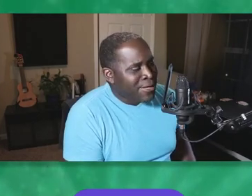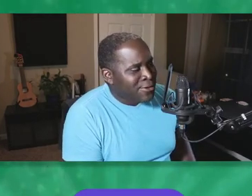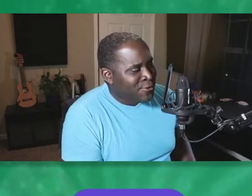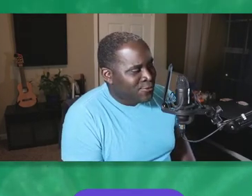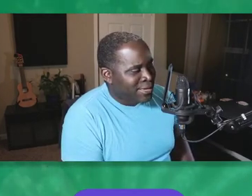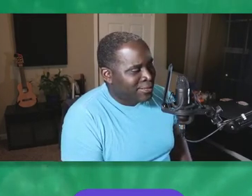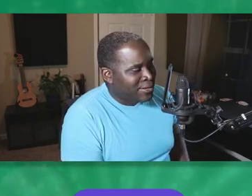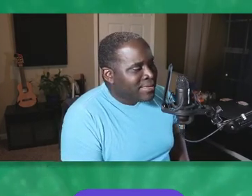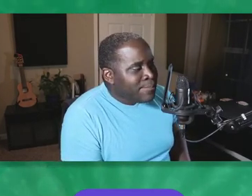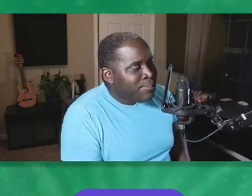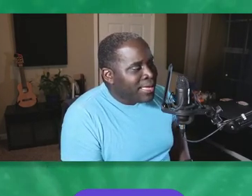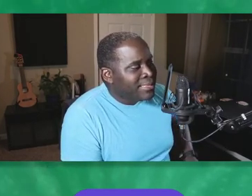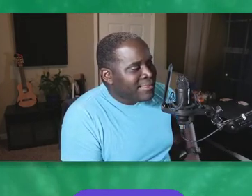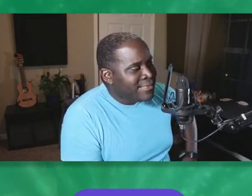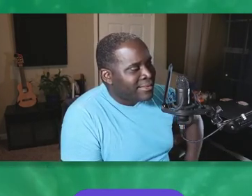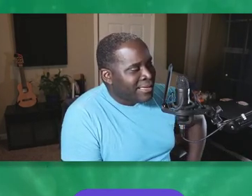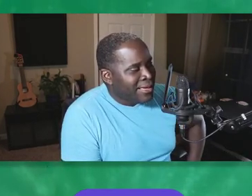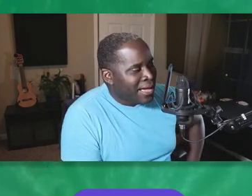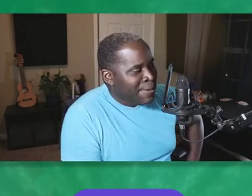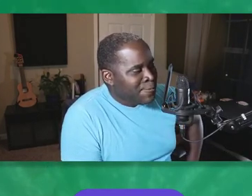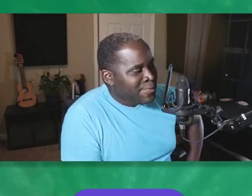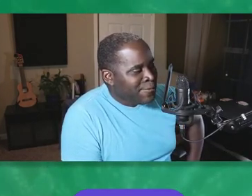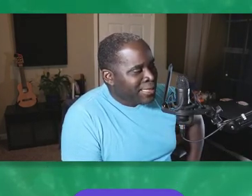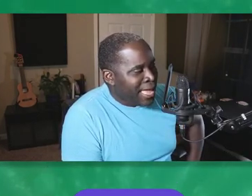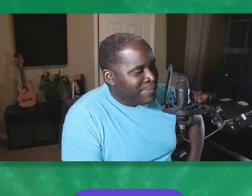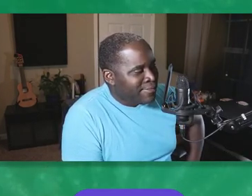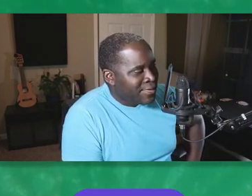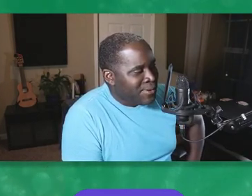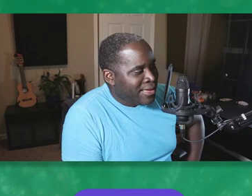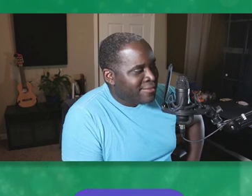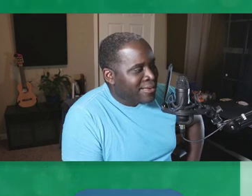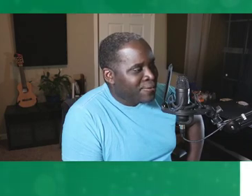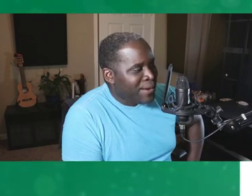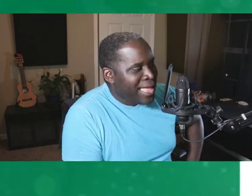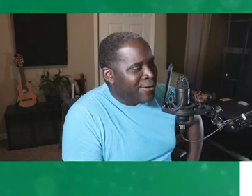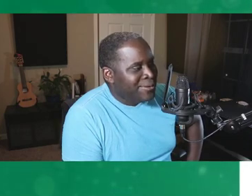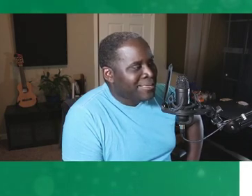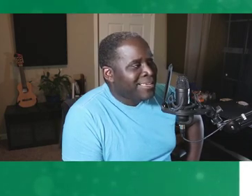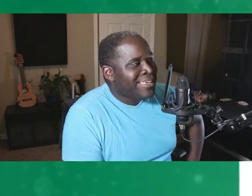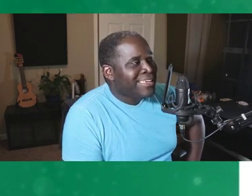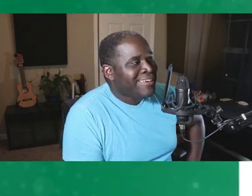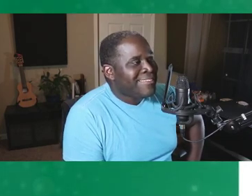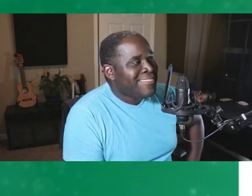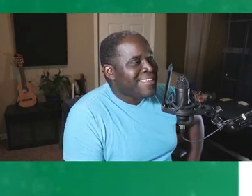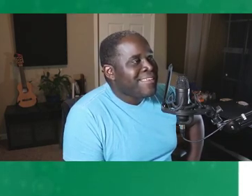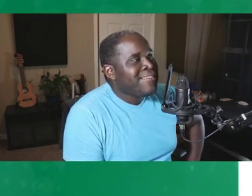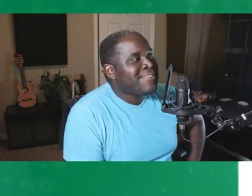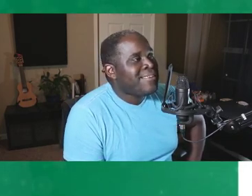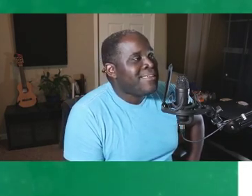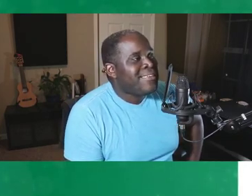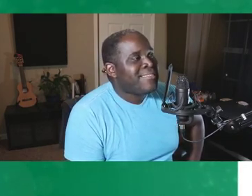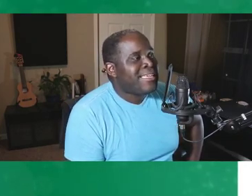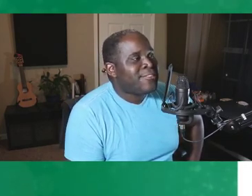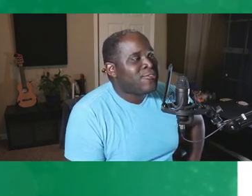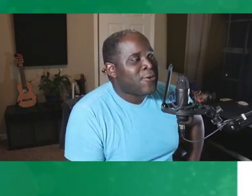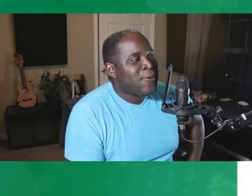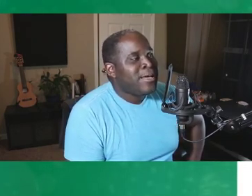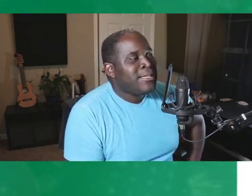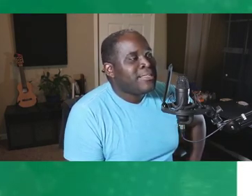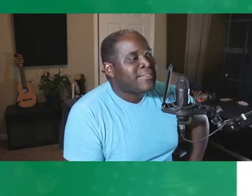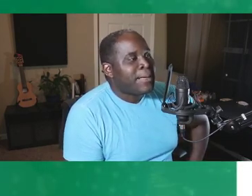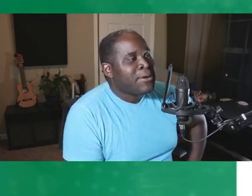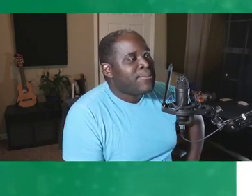and I apologize for taking a long time. But, listen, I'm really, really happy that you guys stuck around, because this is the end of the